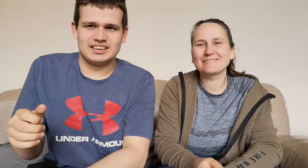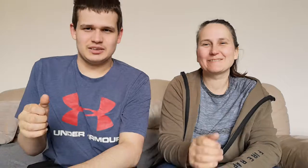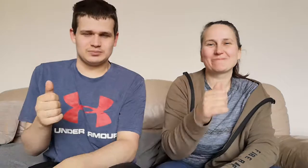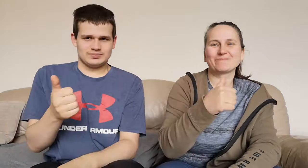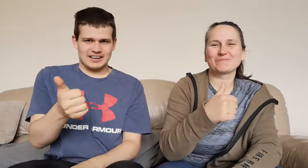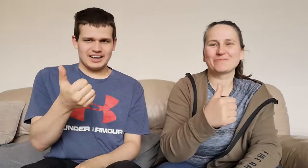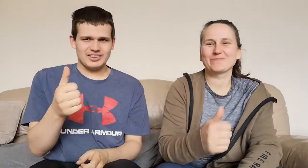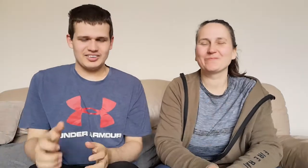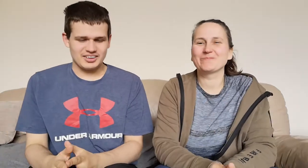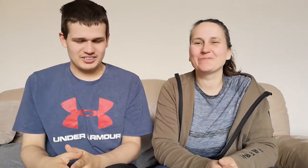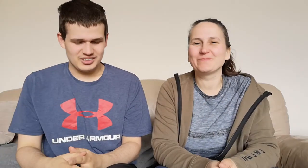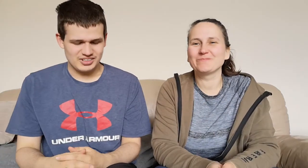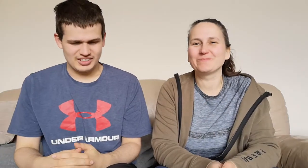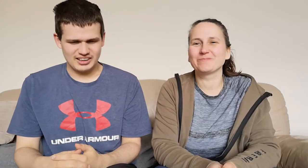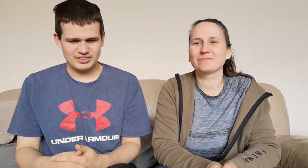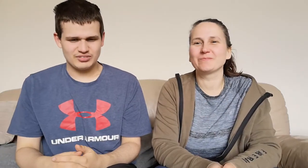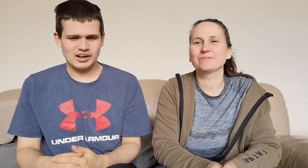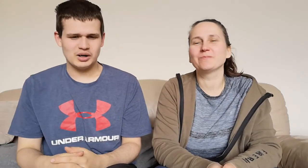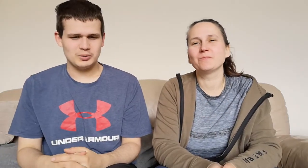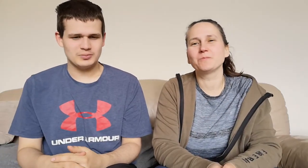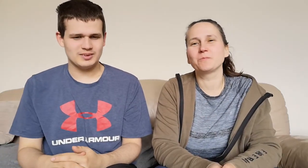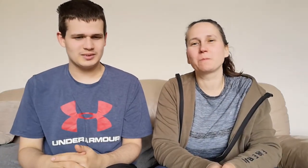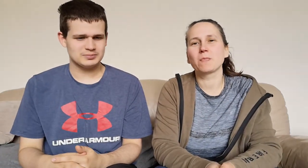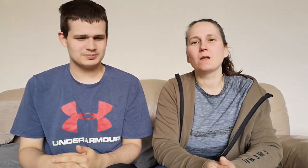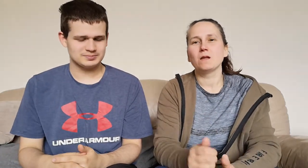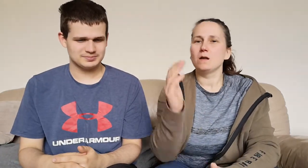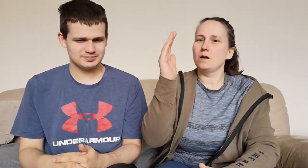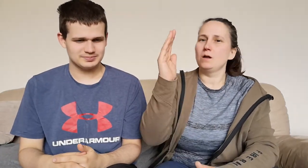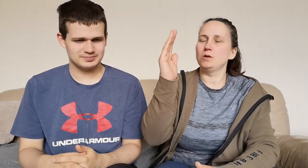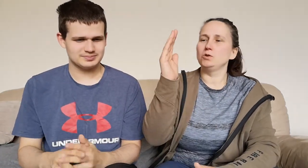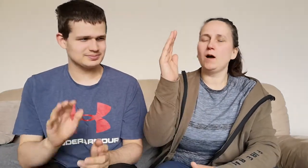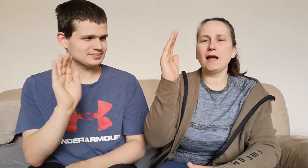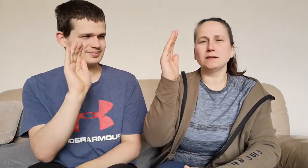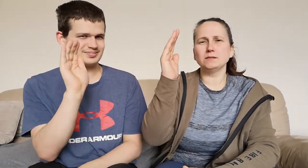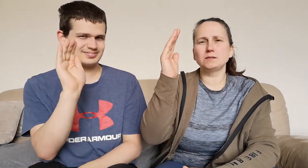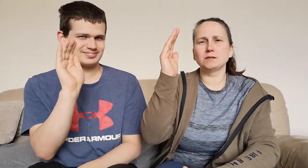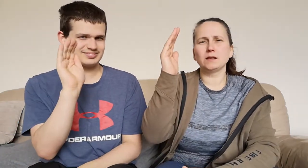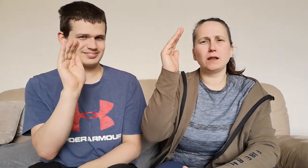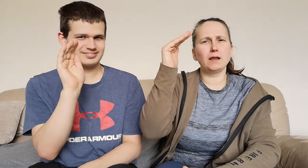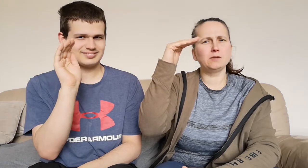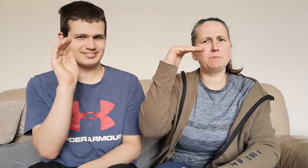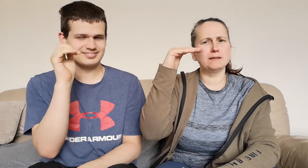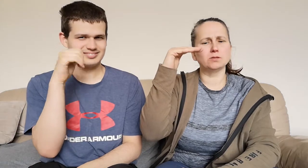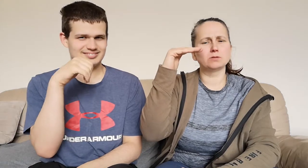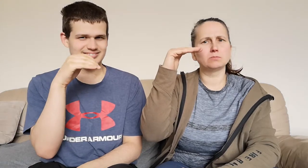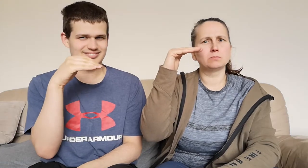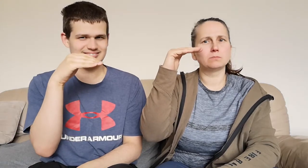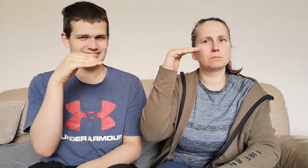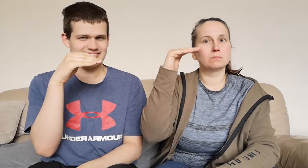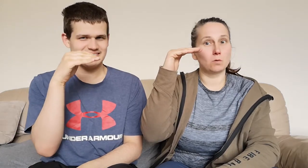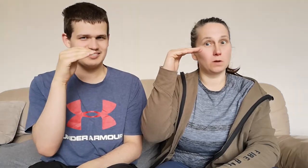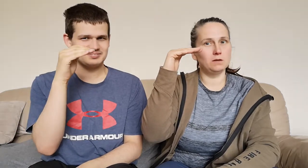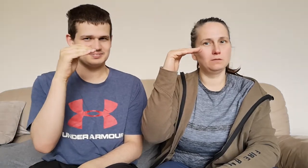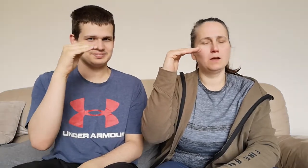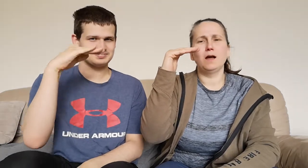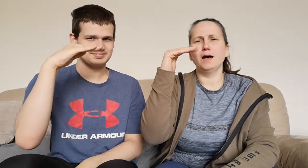Hello, we're going to do the sign for home. Your hand is bent. Okay? And